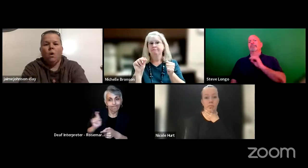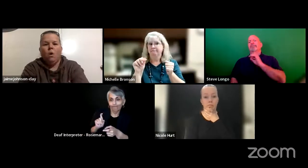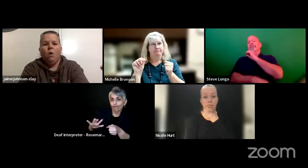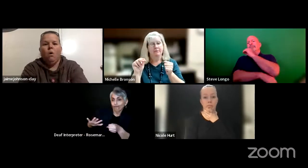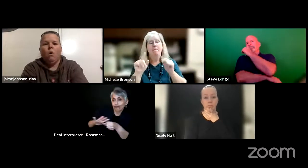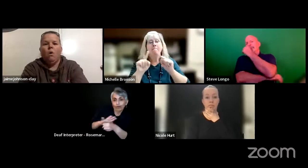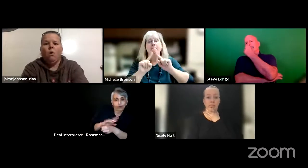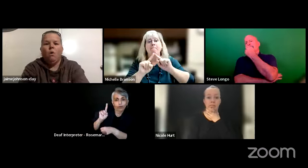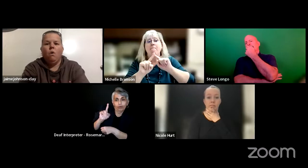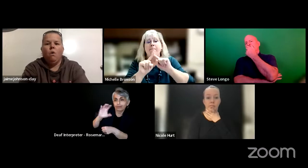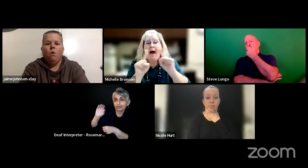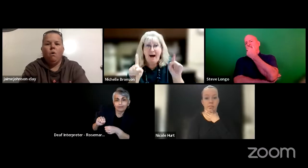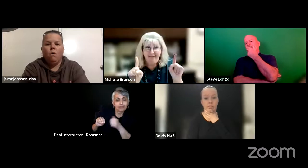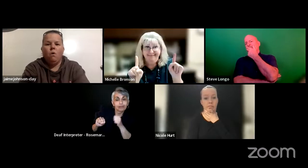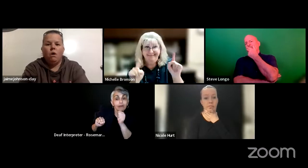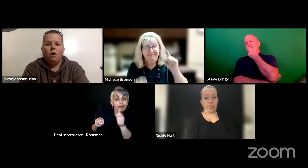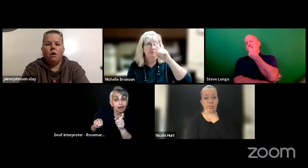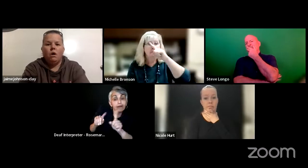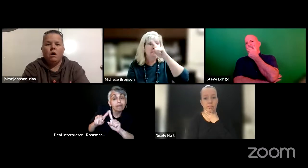full funding.